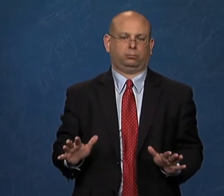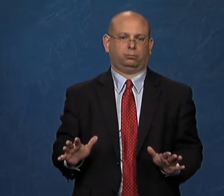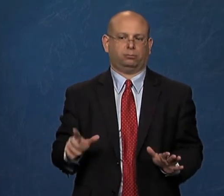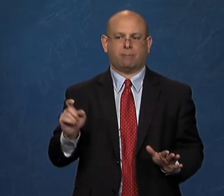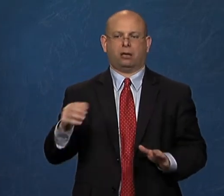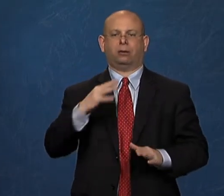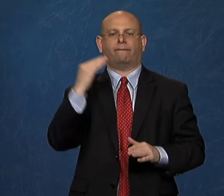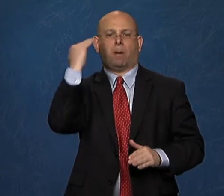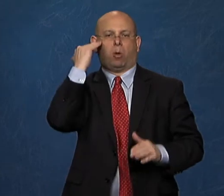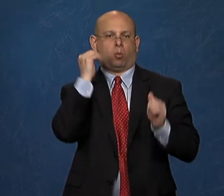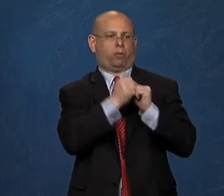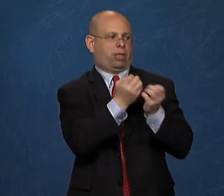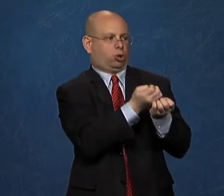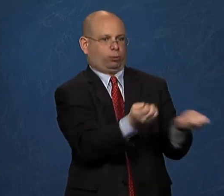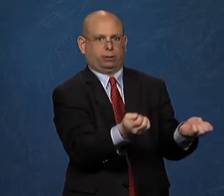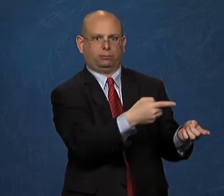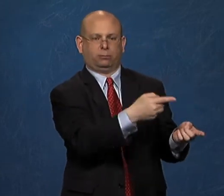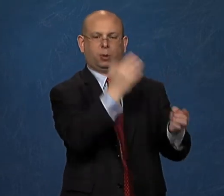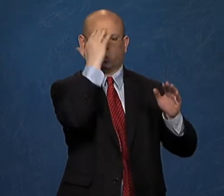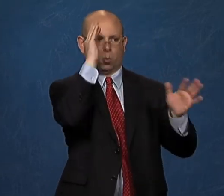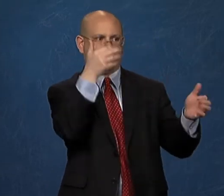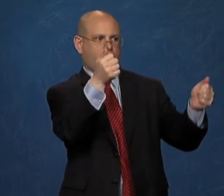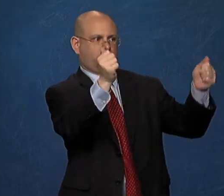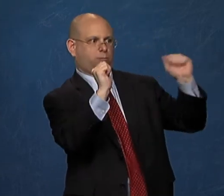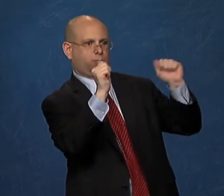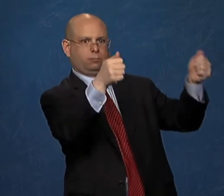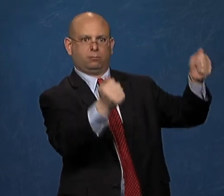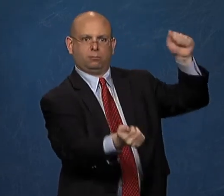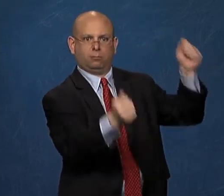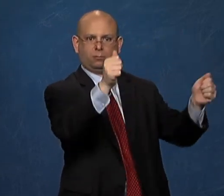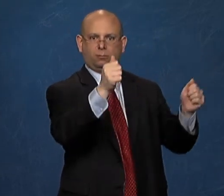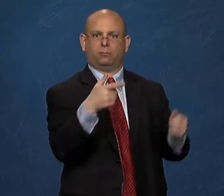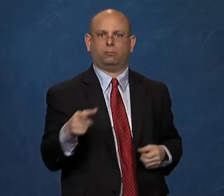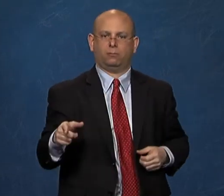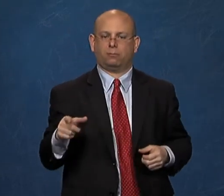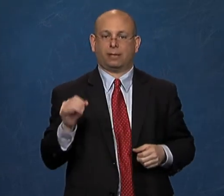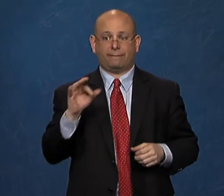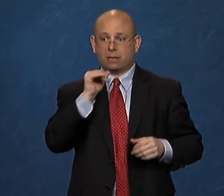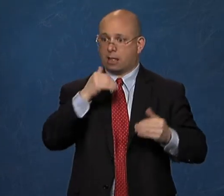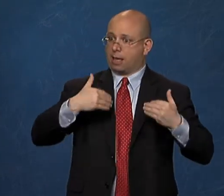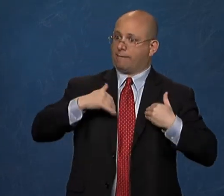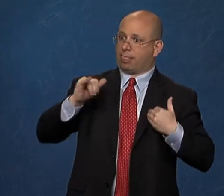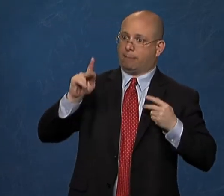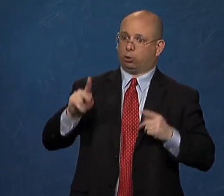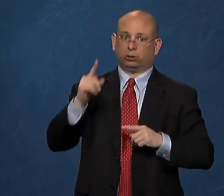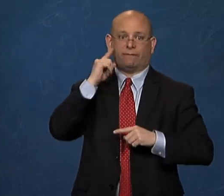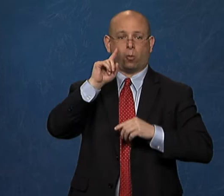an issue arrive. So someone needs to be familiar with the equipment, know how to adjust it accordingly, and if that